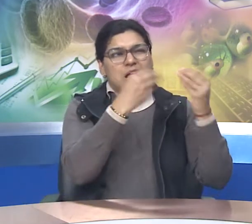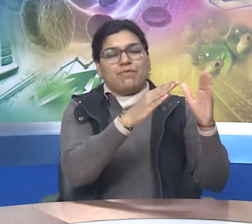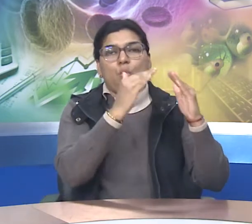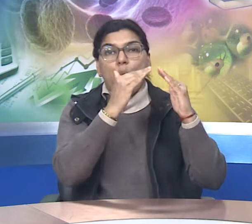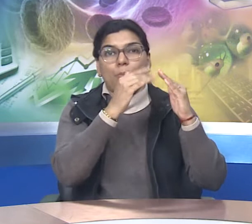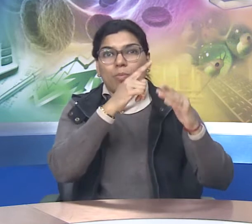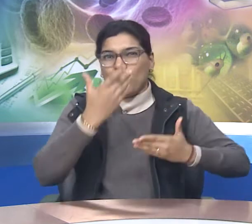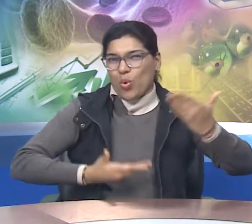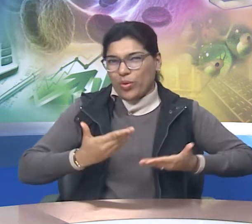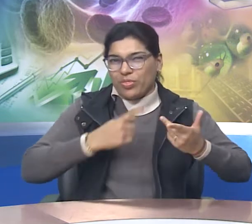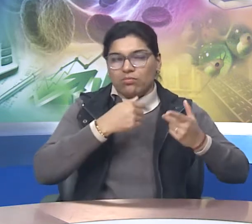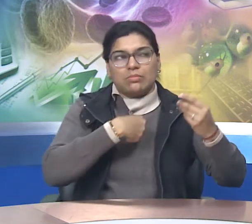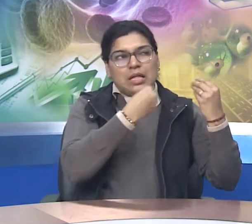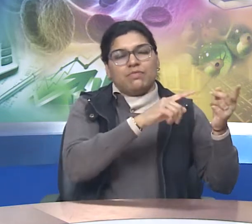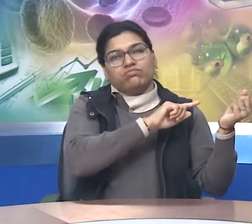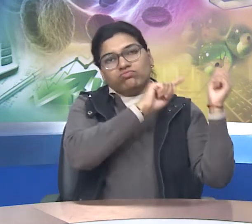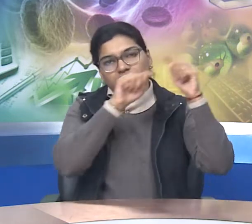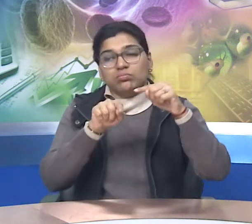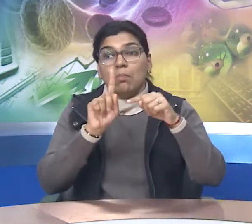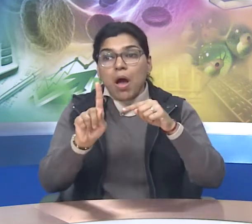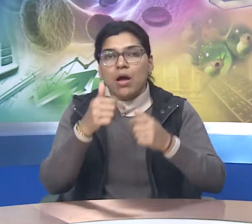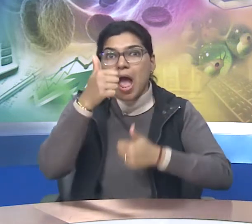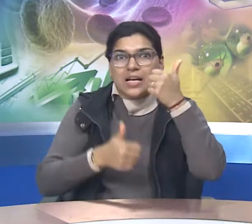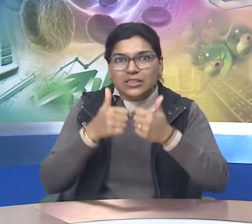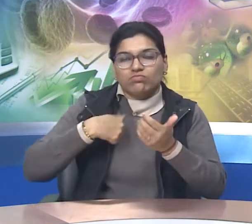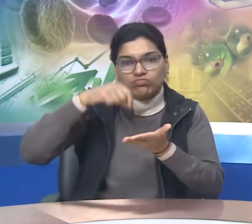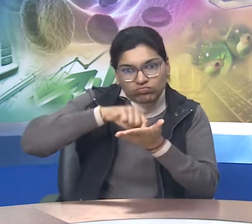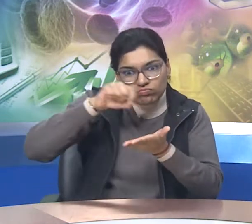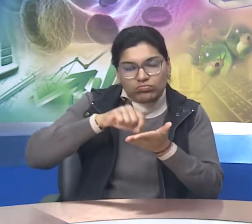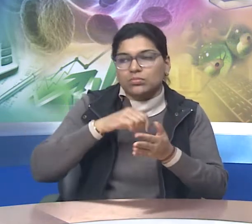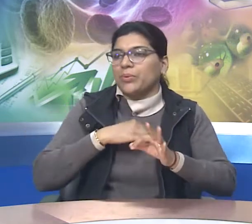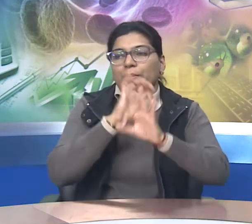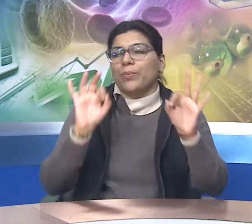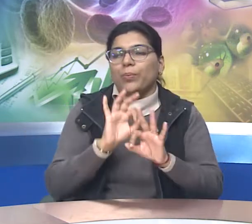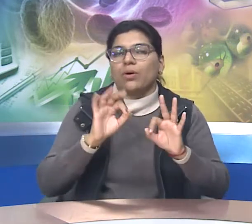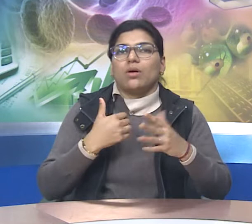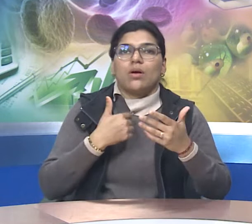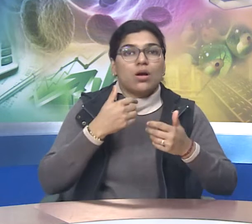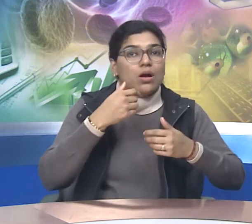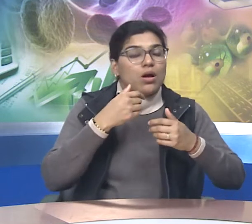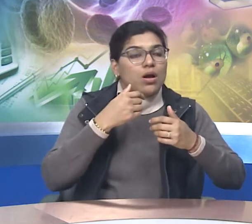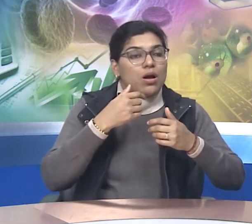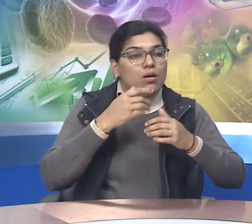that I had left home without sitting through my